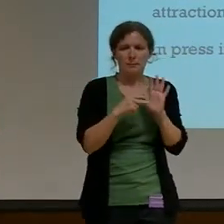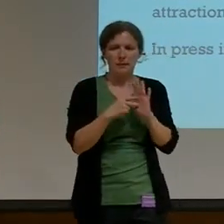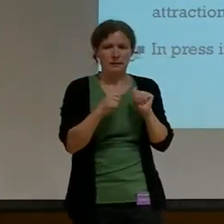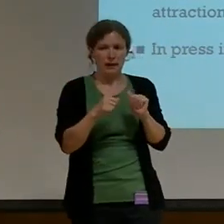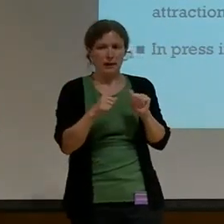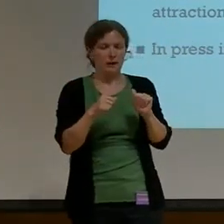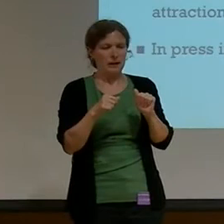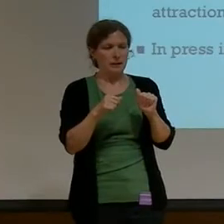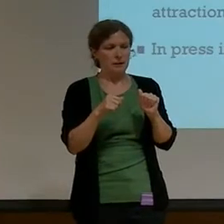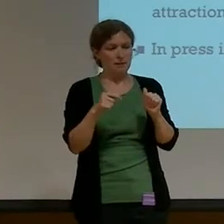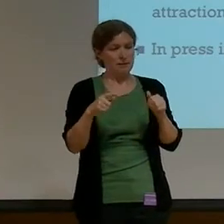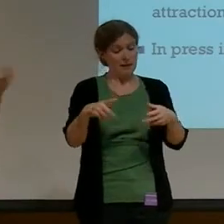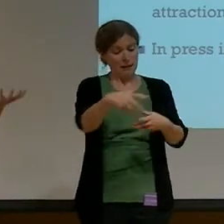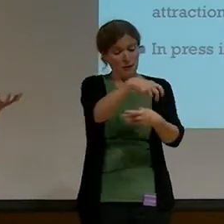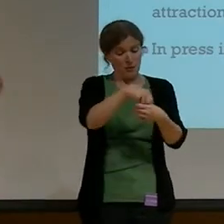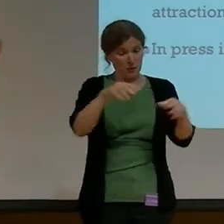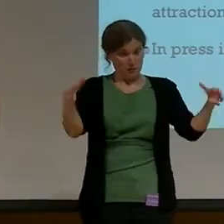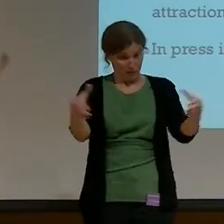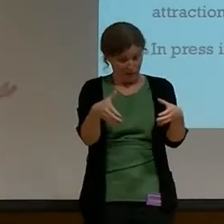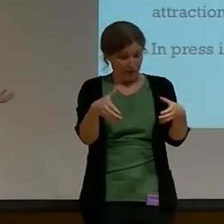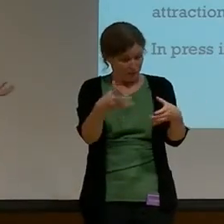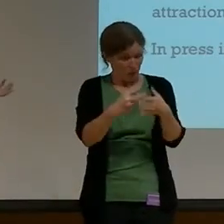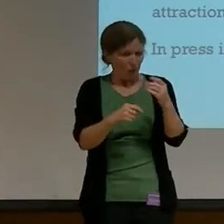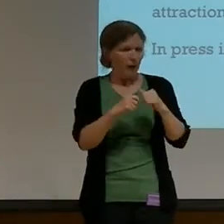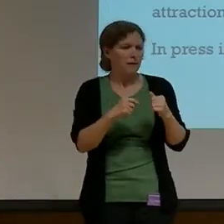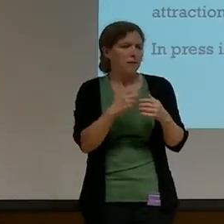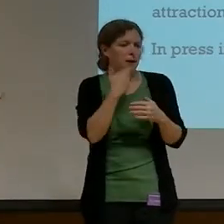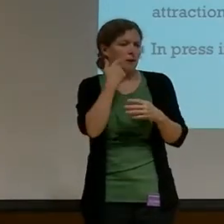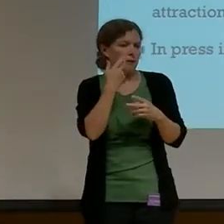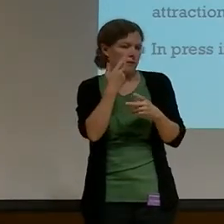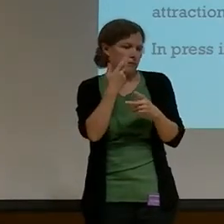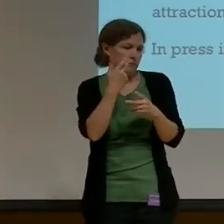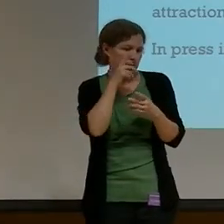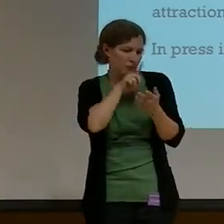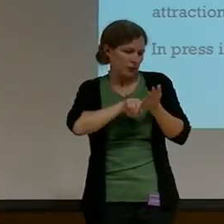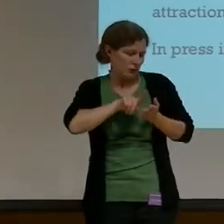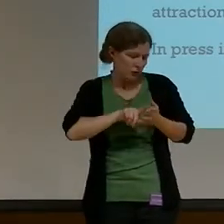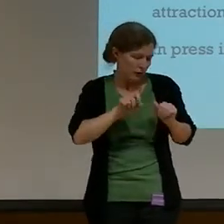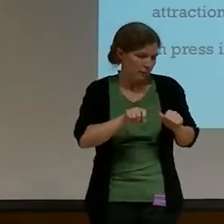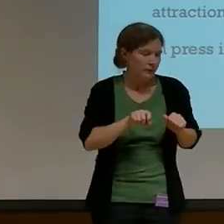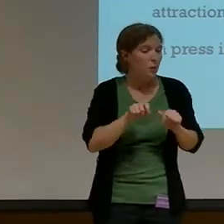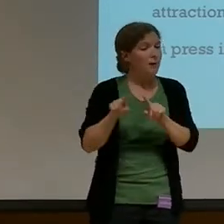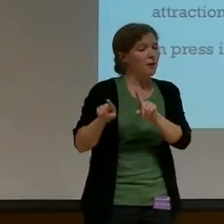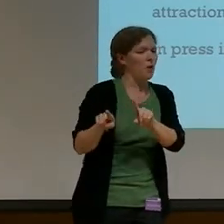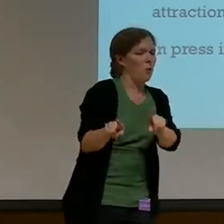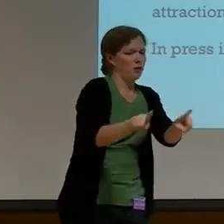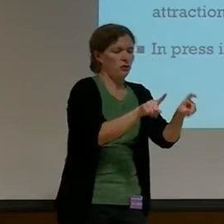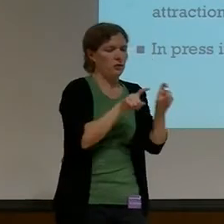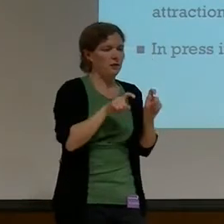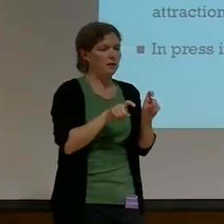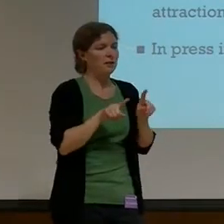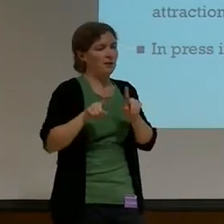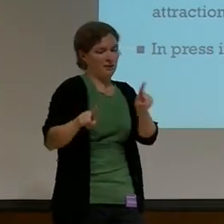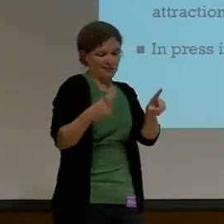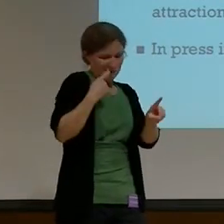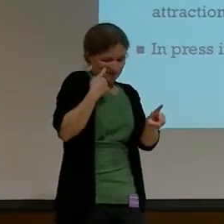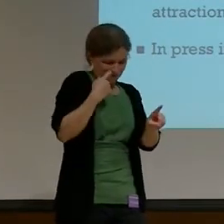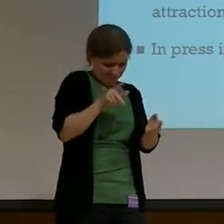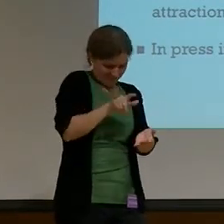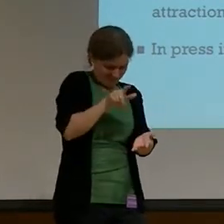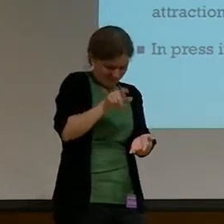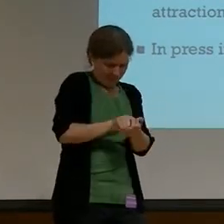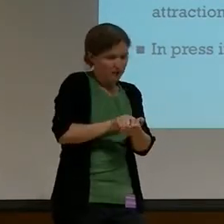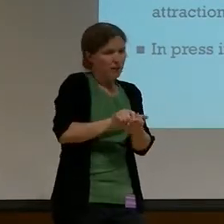appropriately inform our findings. So we developed the questionnaire, which was just accepted for publication actually in a really